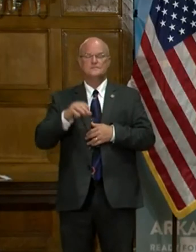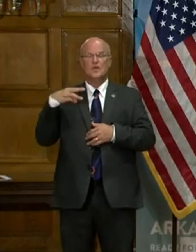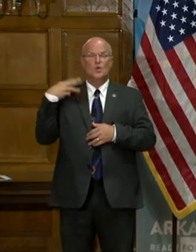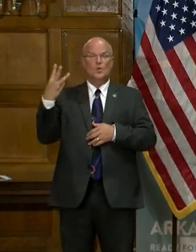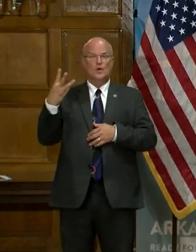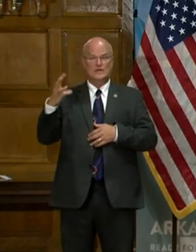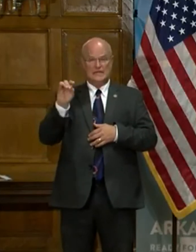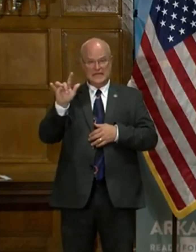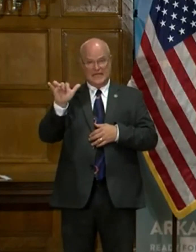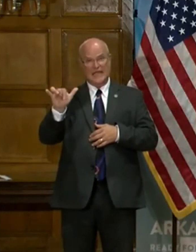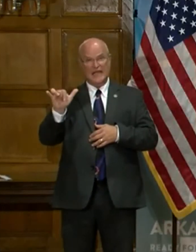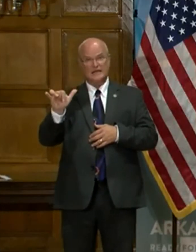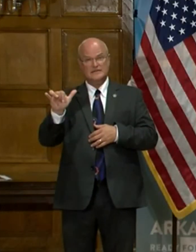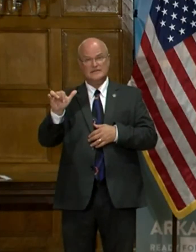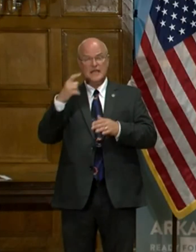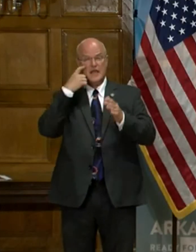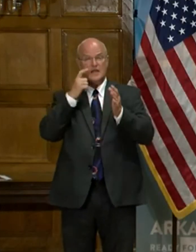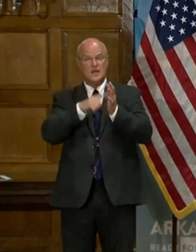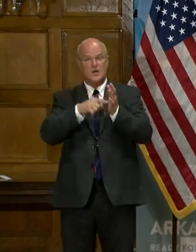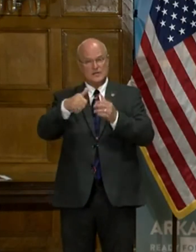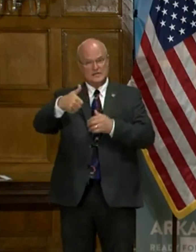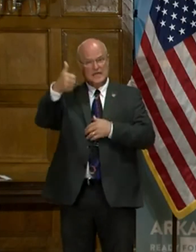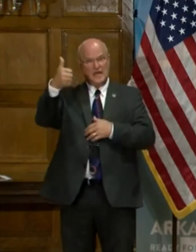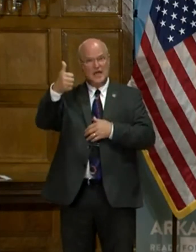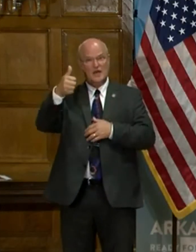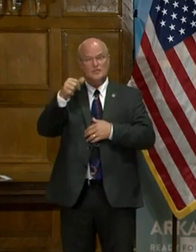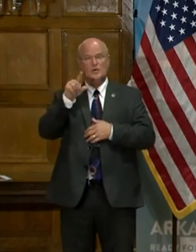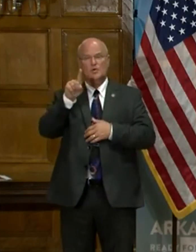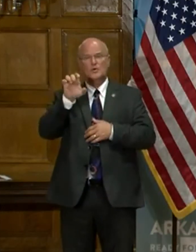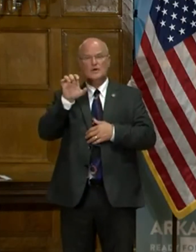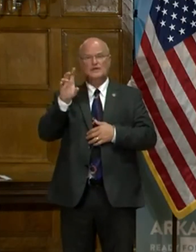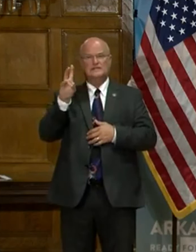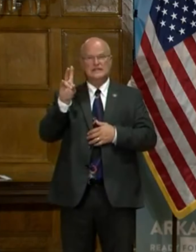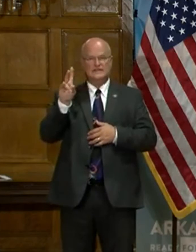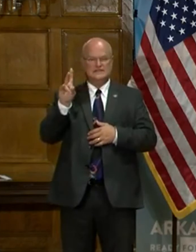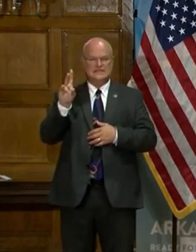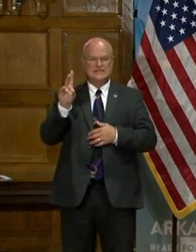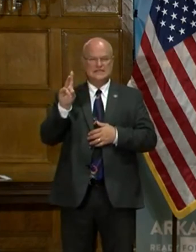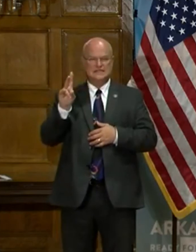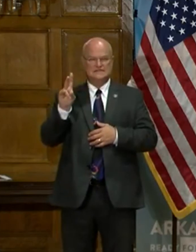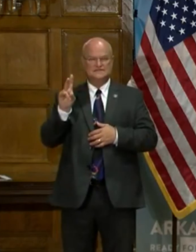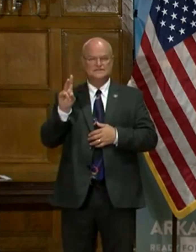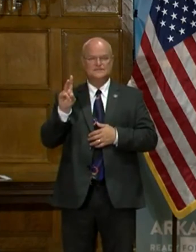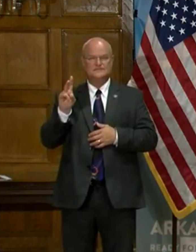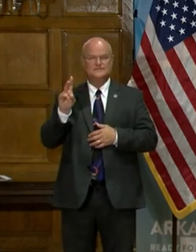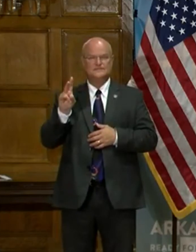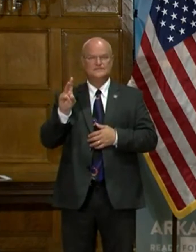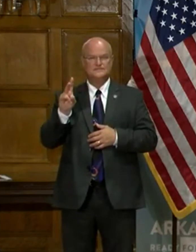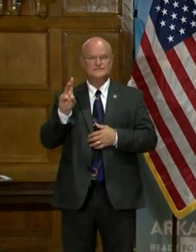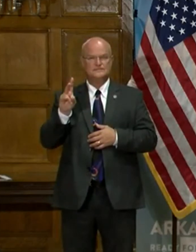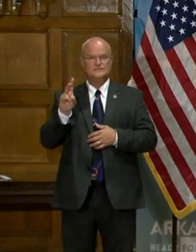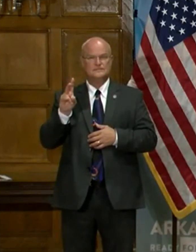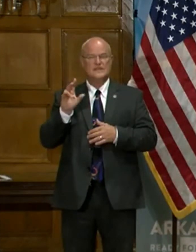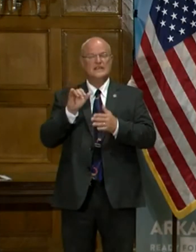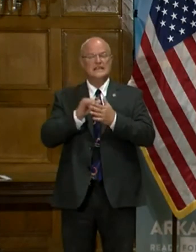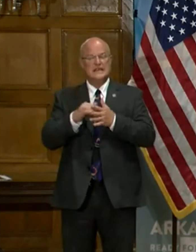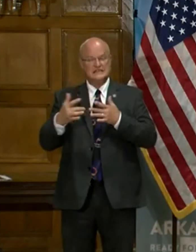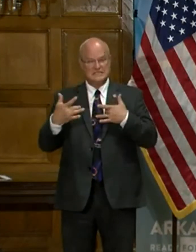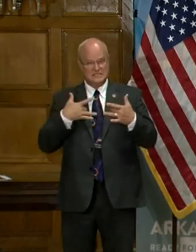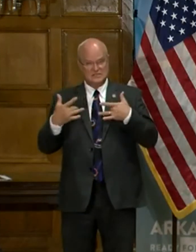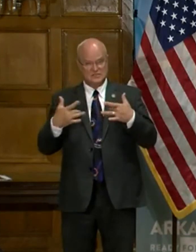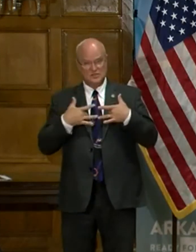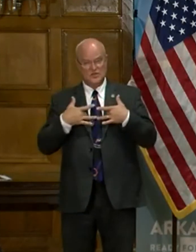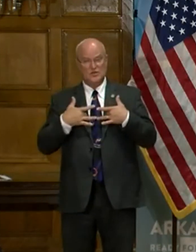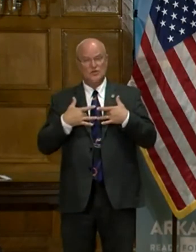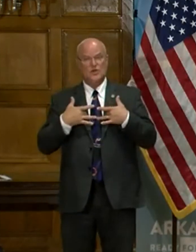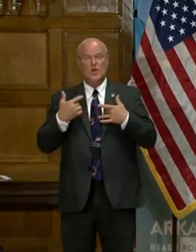Washington County, has been noted, is up to 117 new cases. So that's a concern.